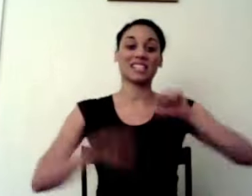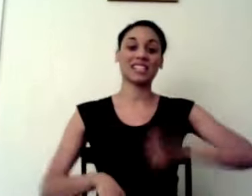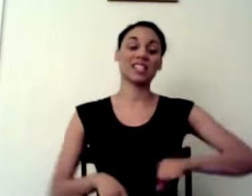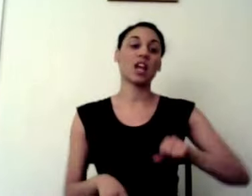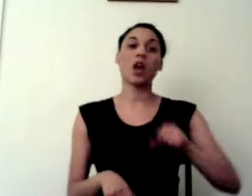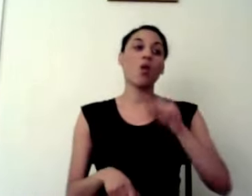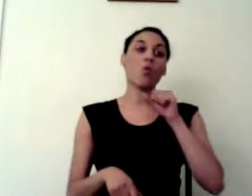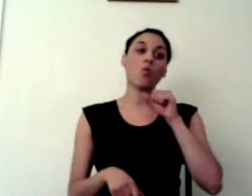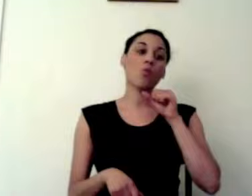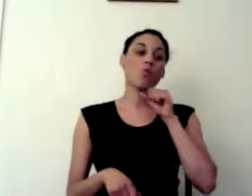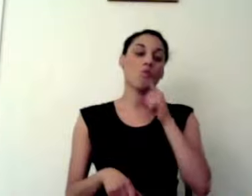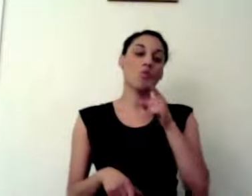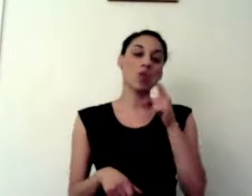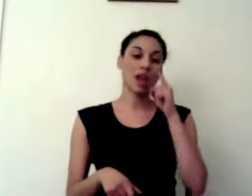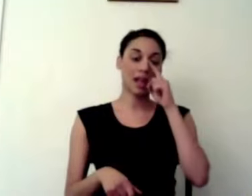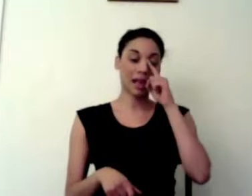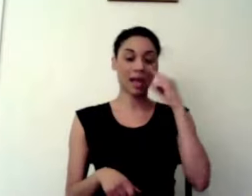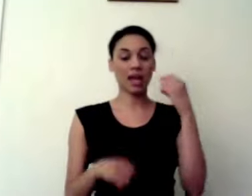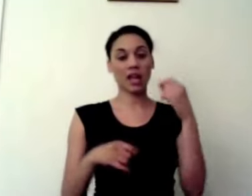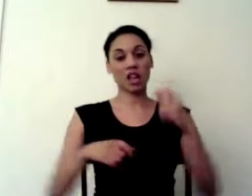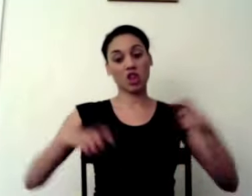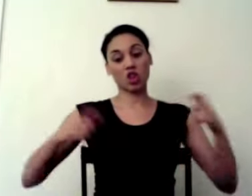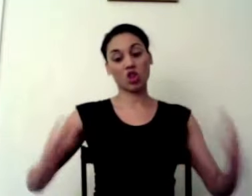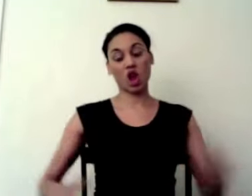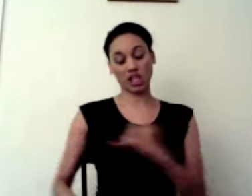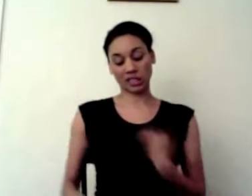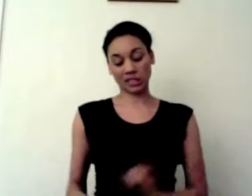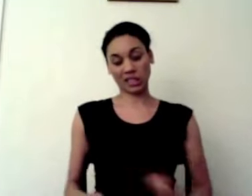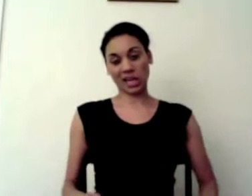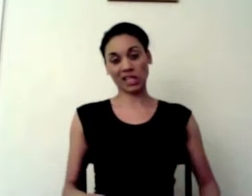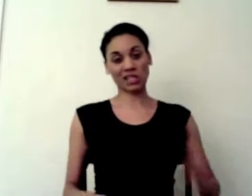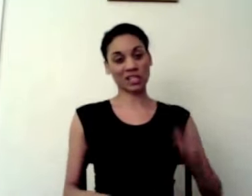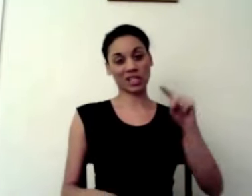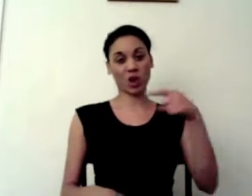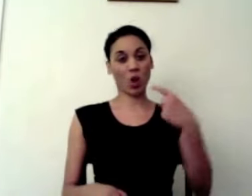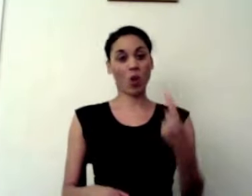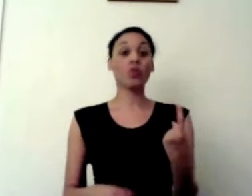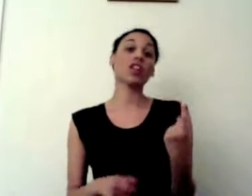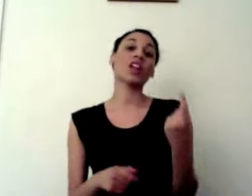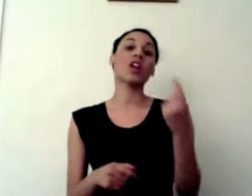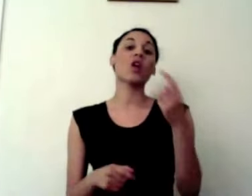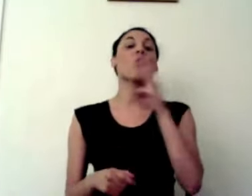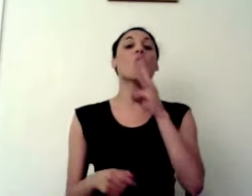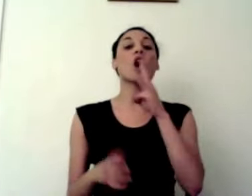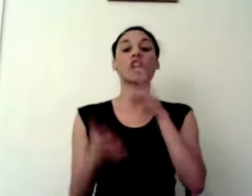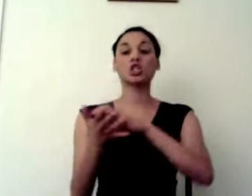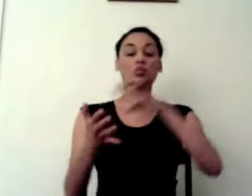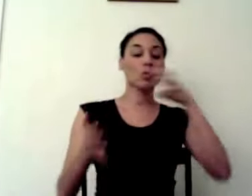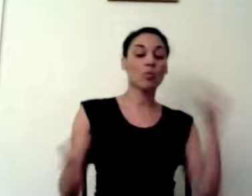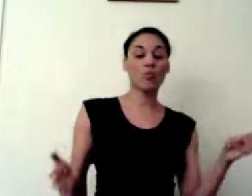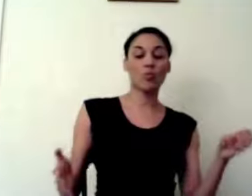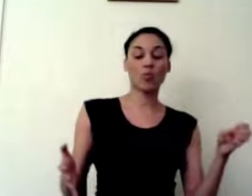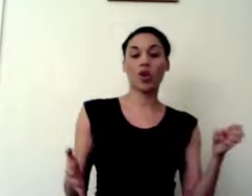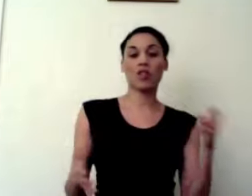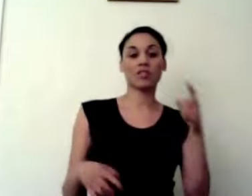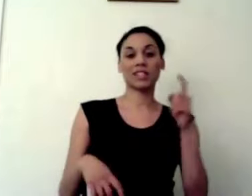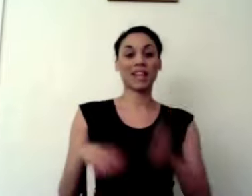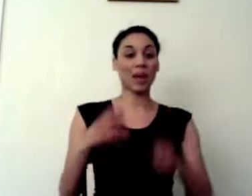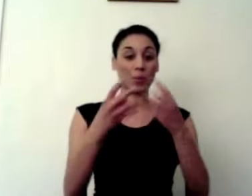down much more, and just water's removed from the food at that point. So then the body just